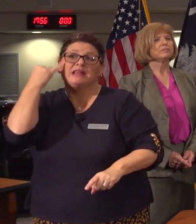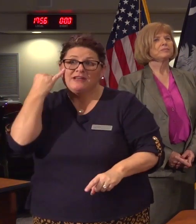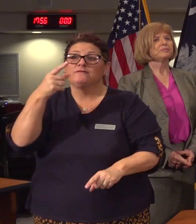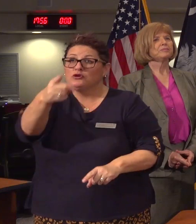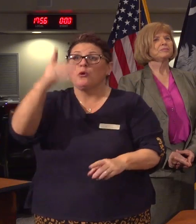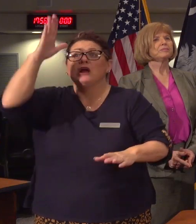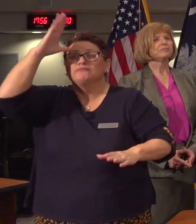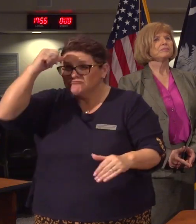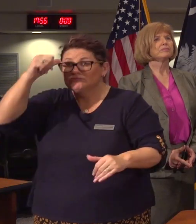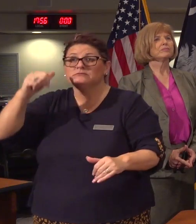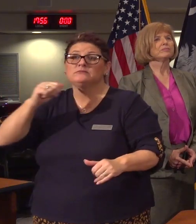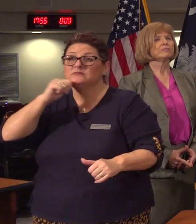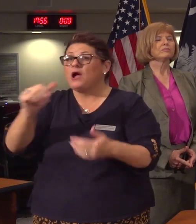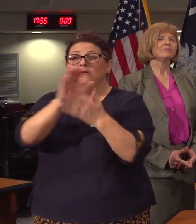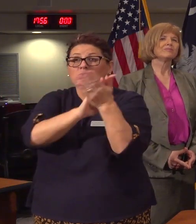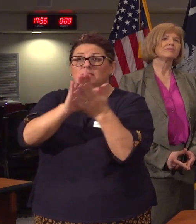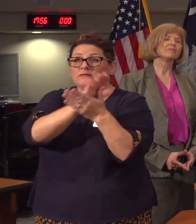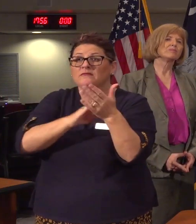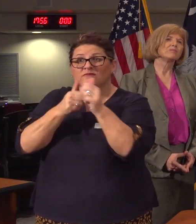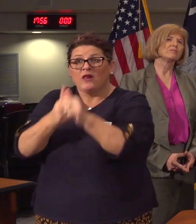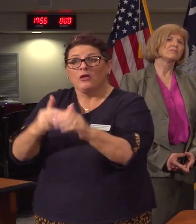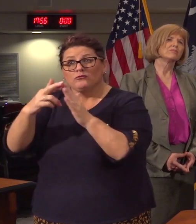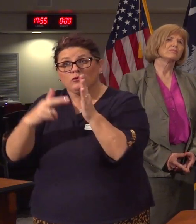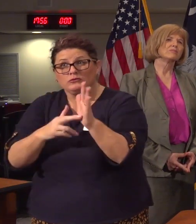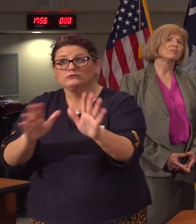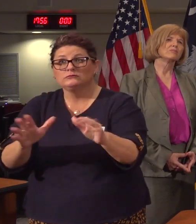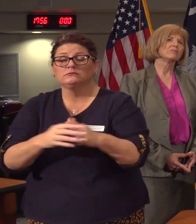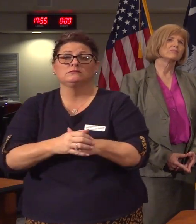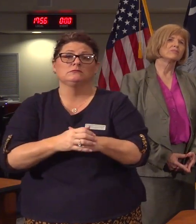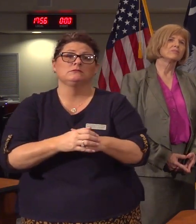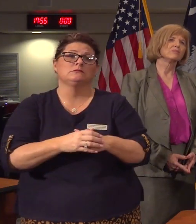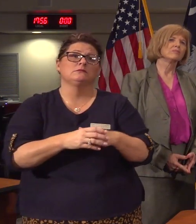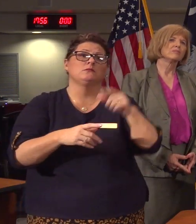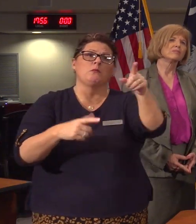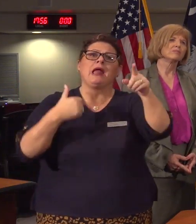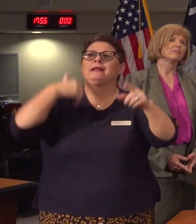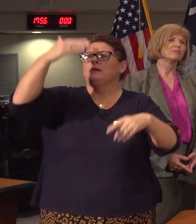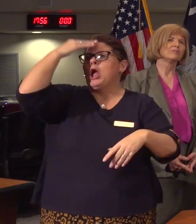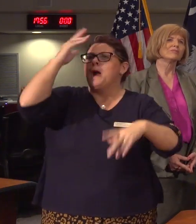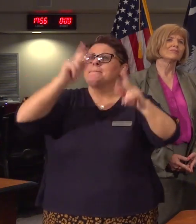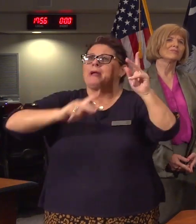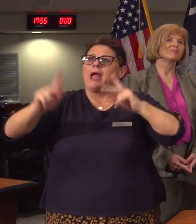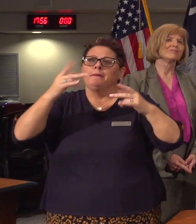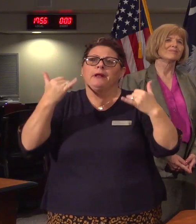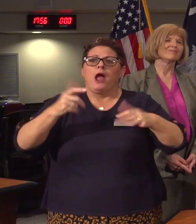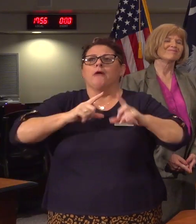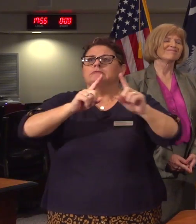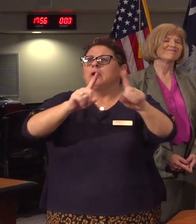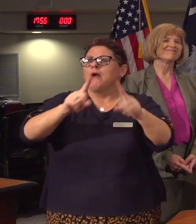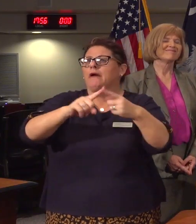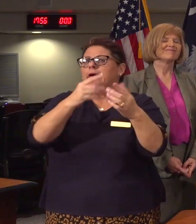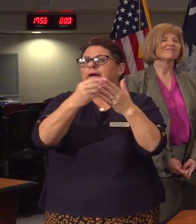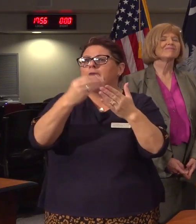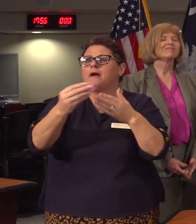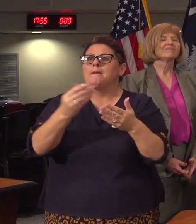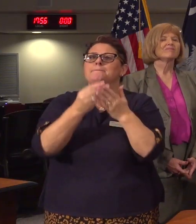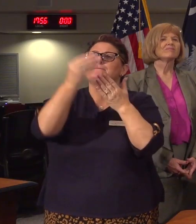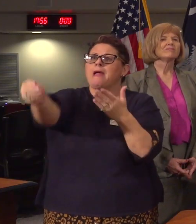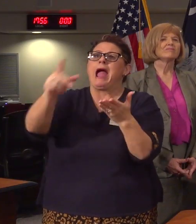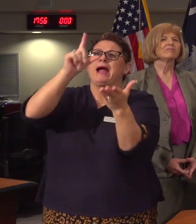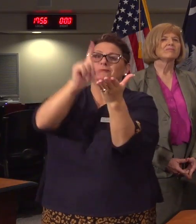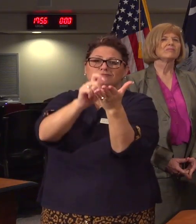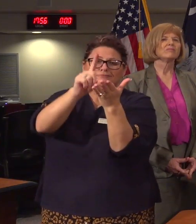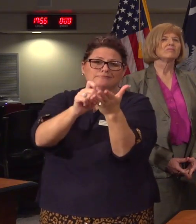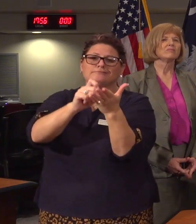seriously. Dr. Bell, I know there's been a lot of people going to stores across the area buying like toilet paper, hand sanitizer, cleaning supplies? Do you